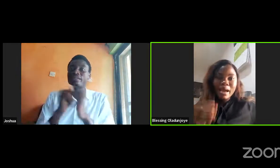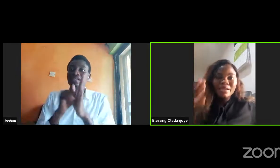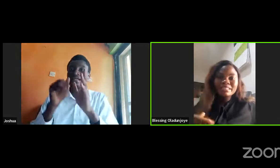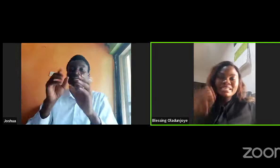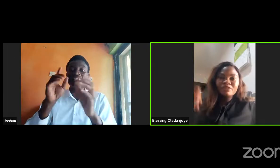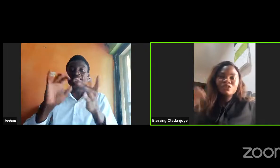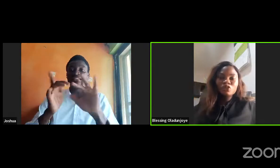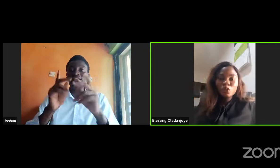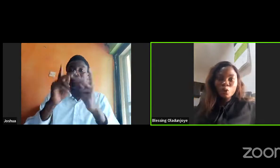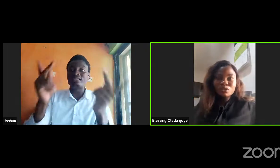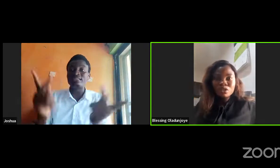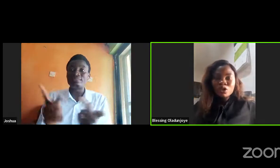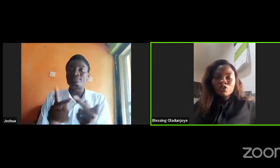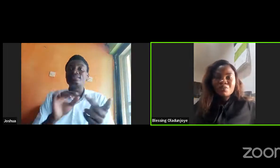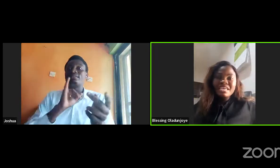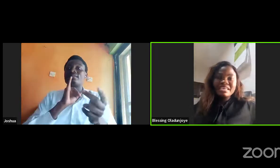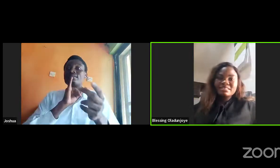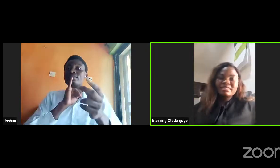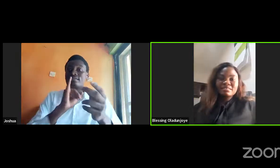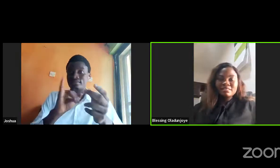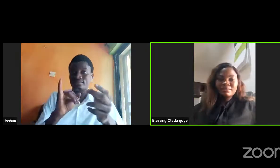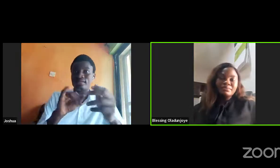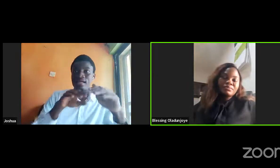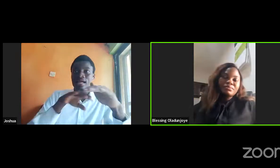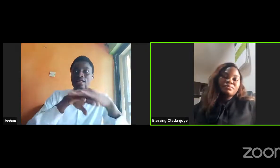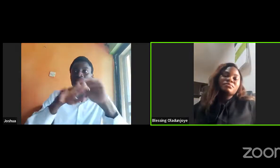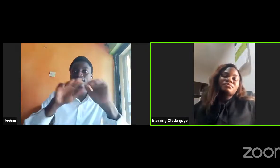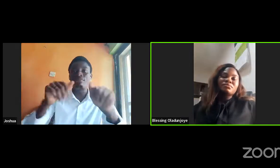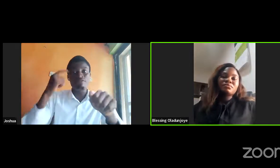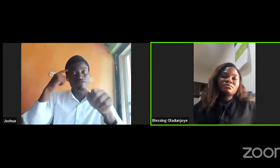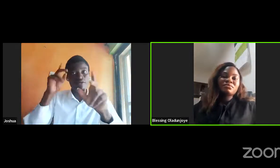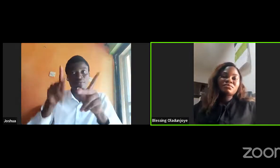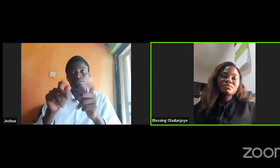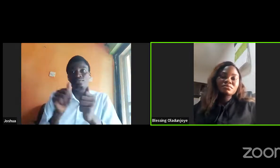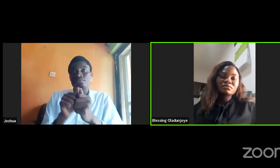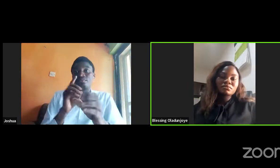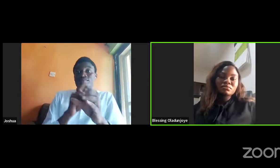repeatedly about the need for those laws to be in existence.